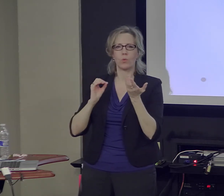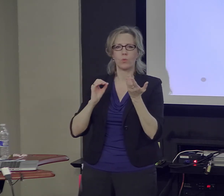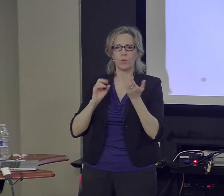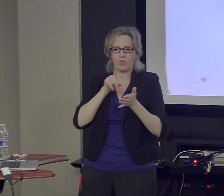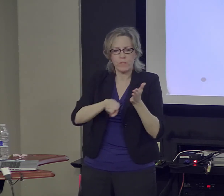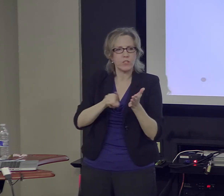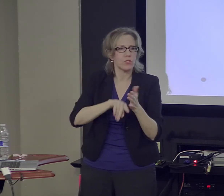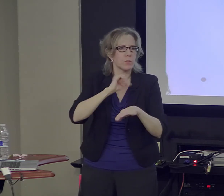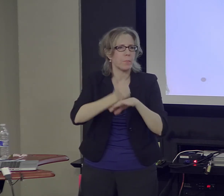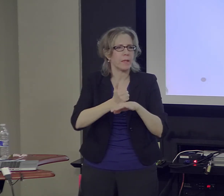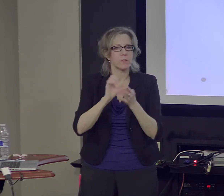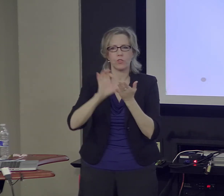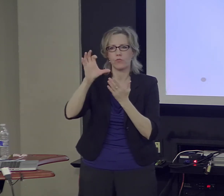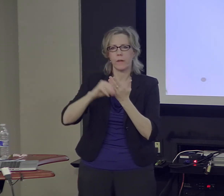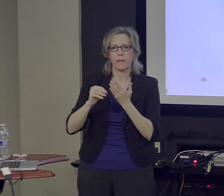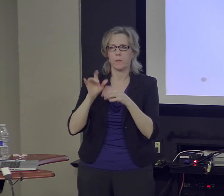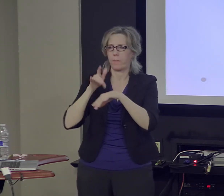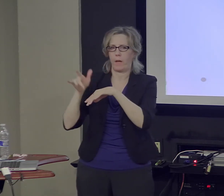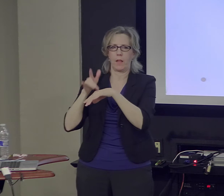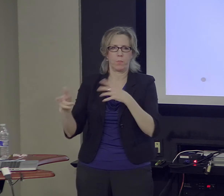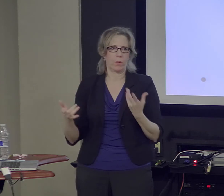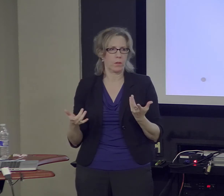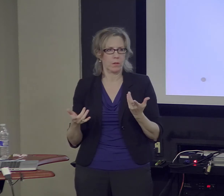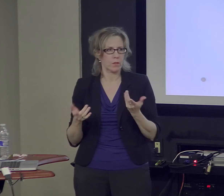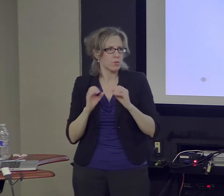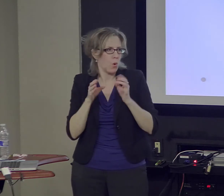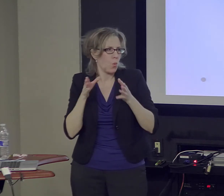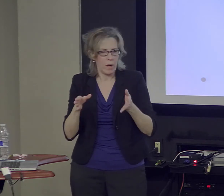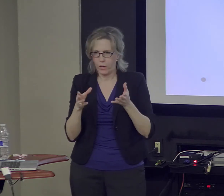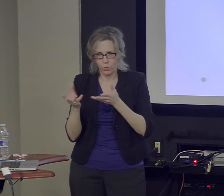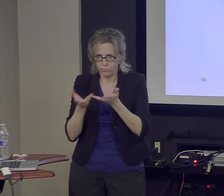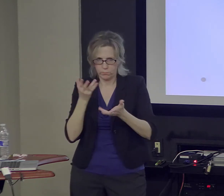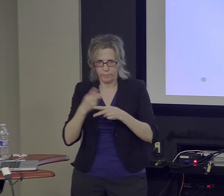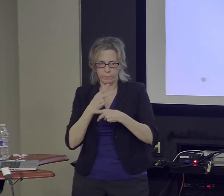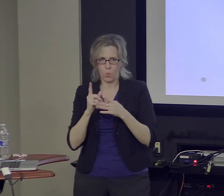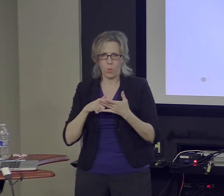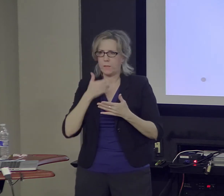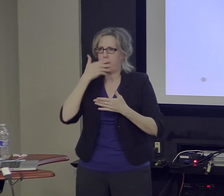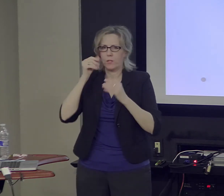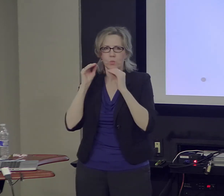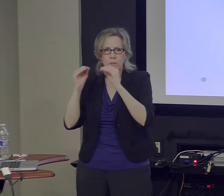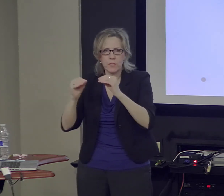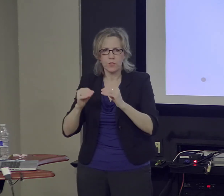doesn't have research-based curriculum from which to refer to or to teach from.